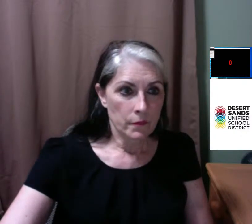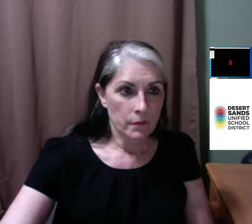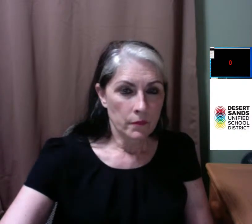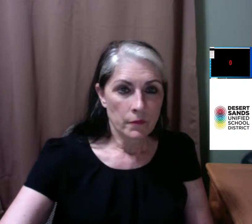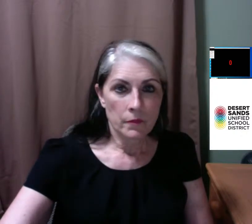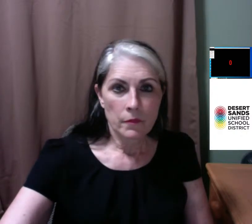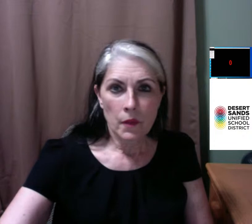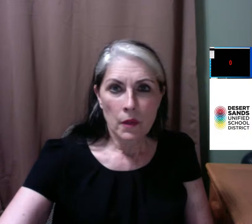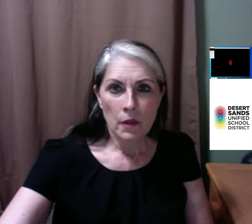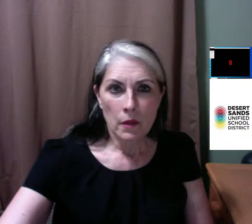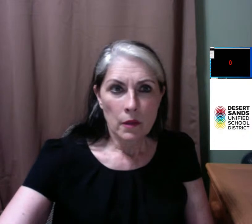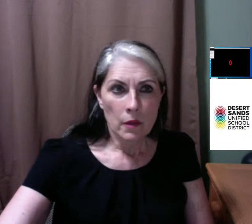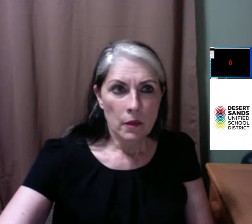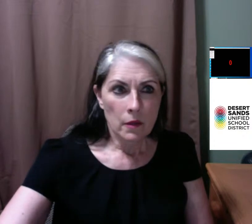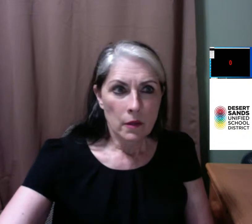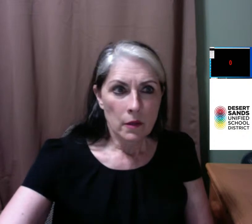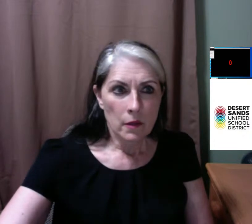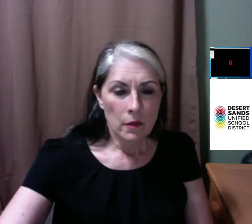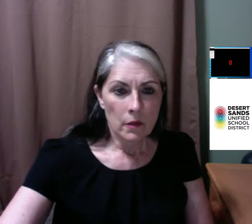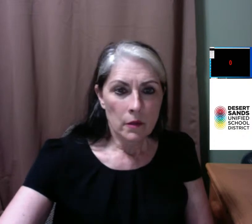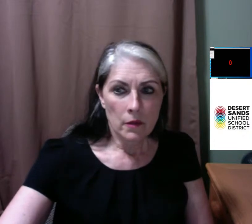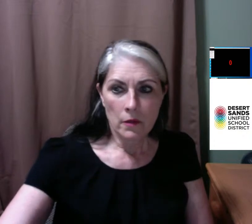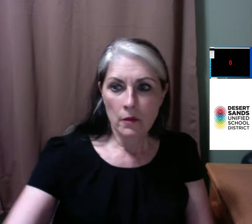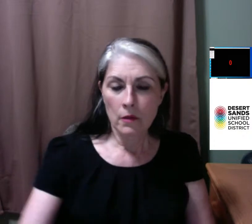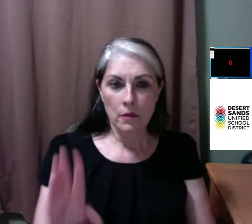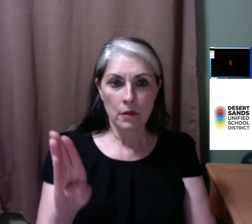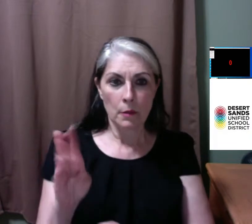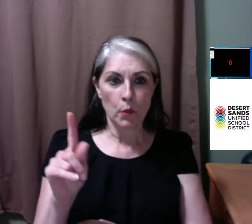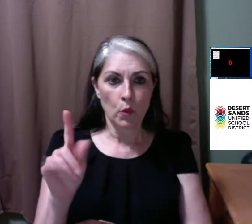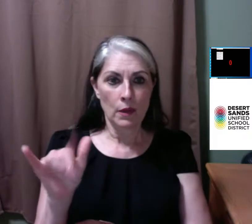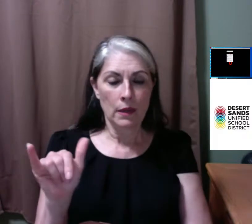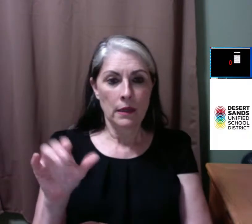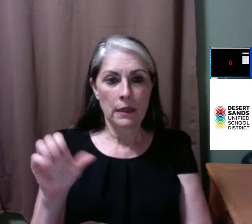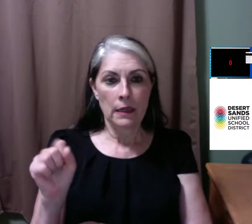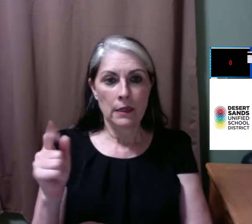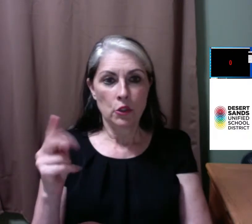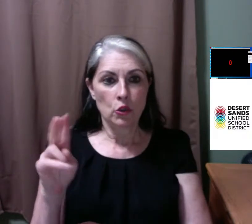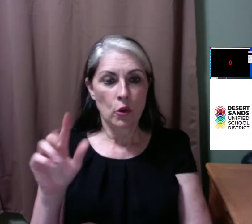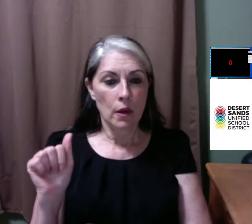Okay. Brittany Estrada and Salvador Estrada Jr.